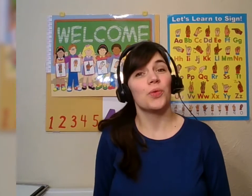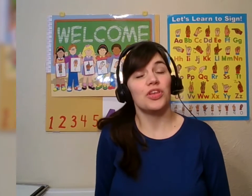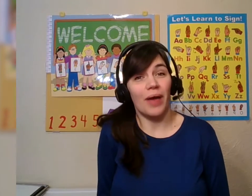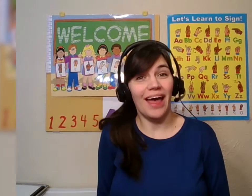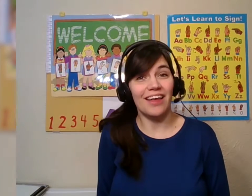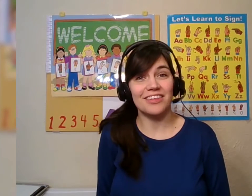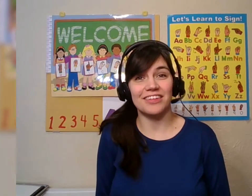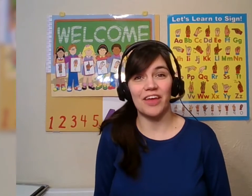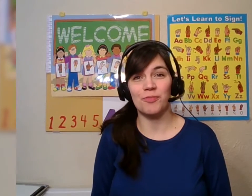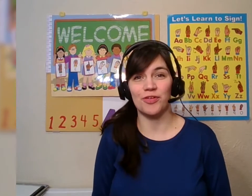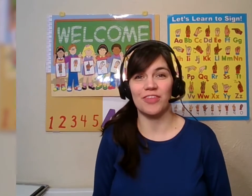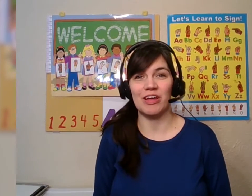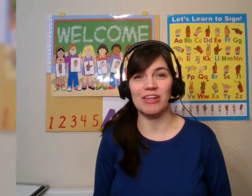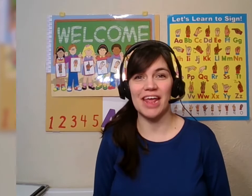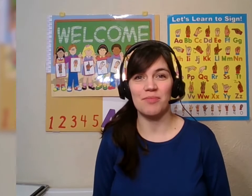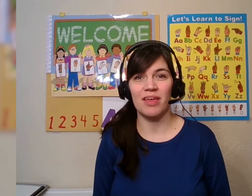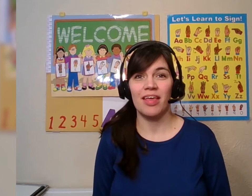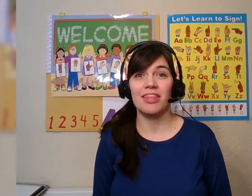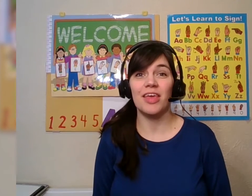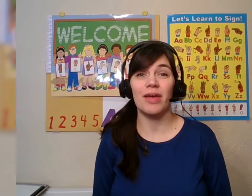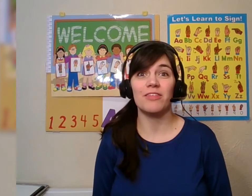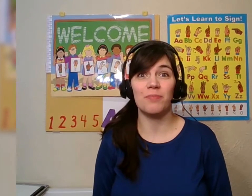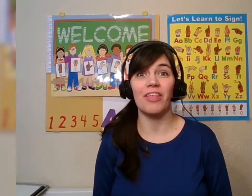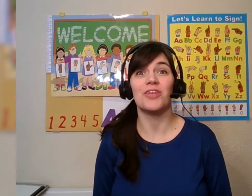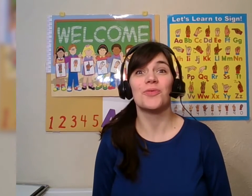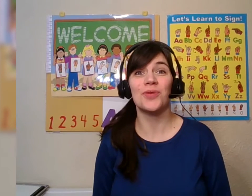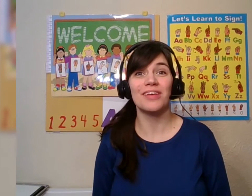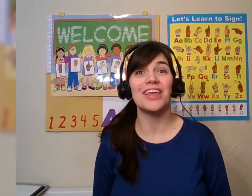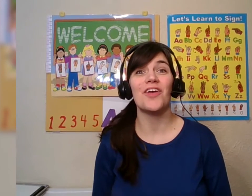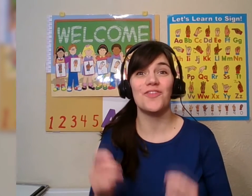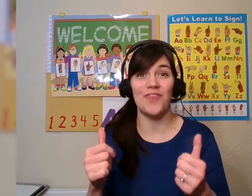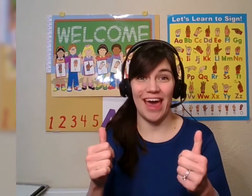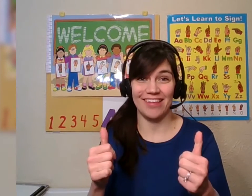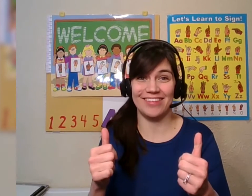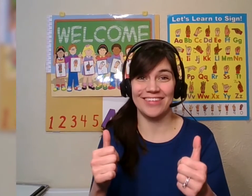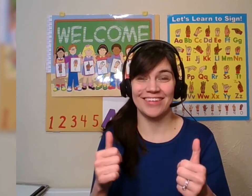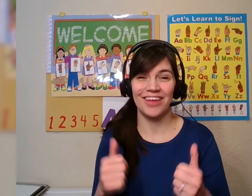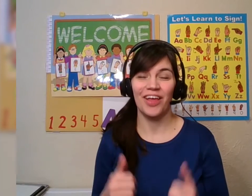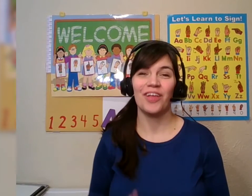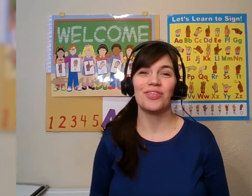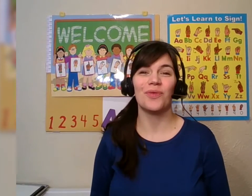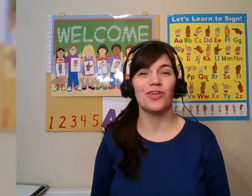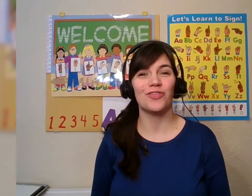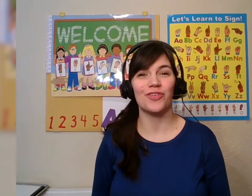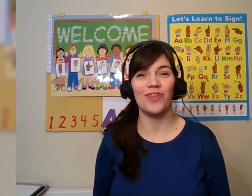you ask a deaf person their name, they might spell it really fast. The word for